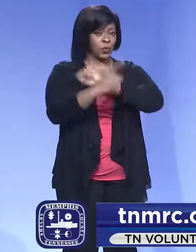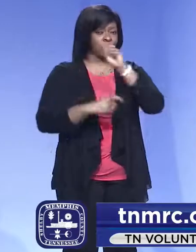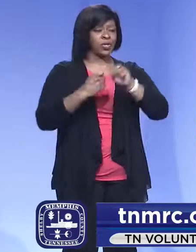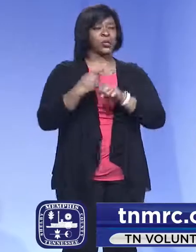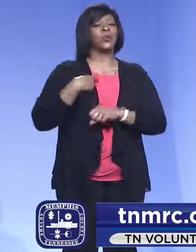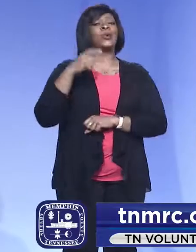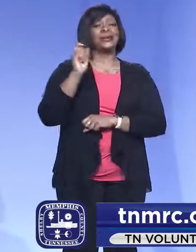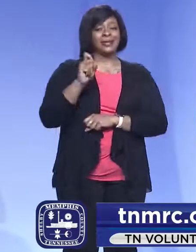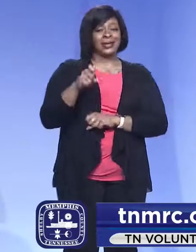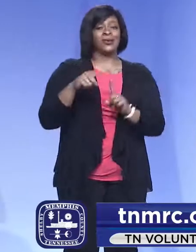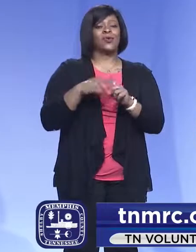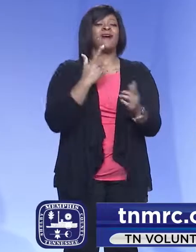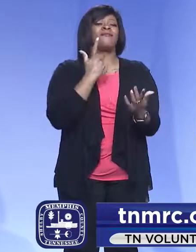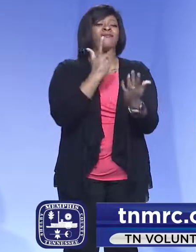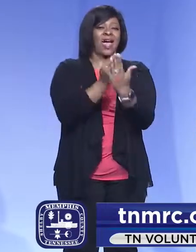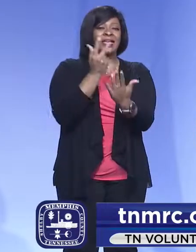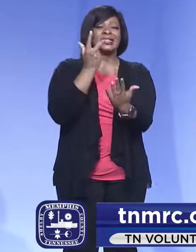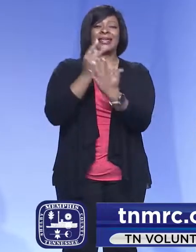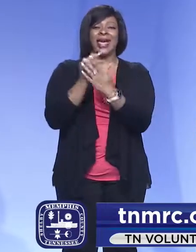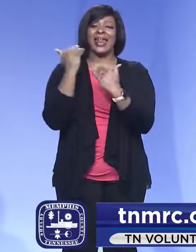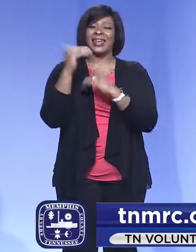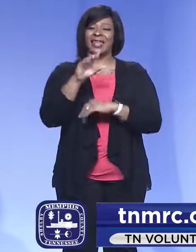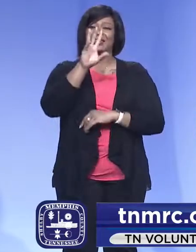to need to vaccinate at least